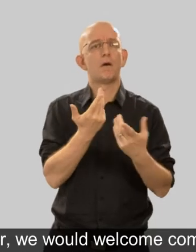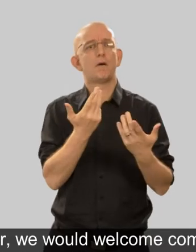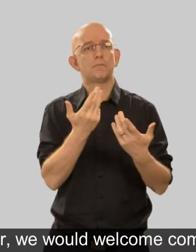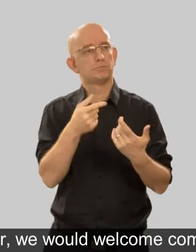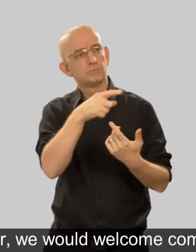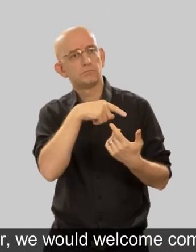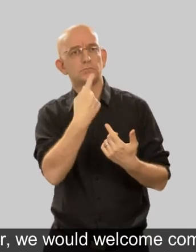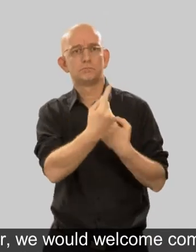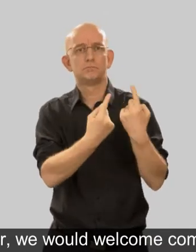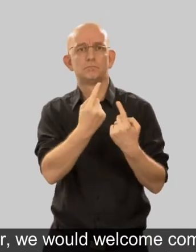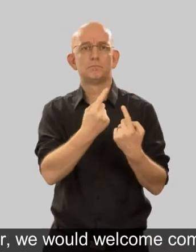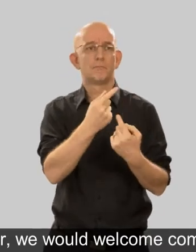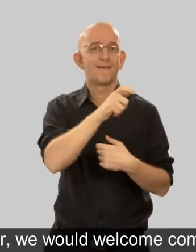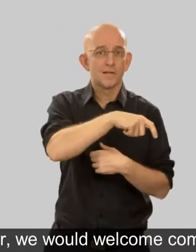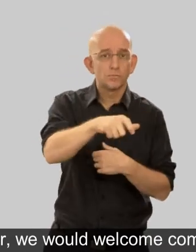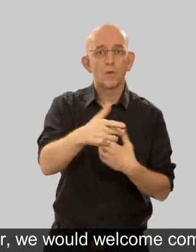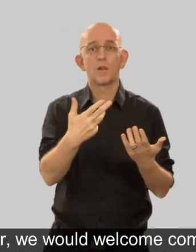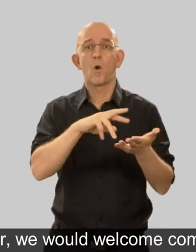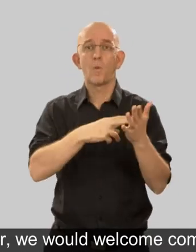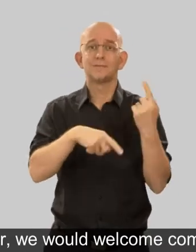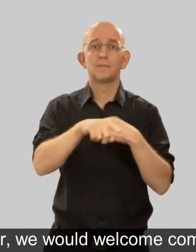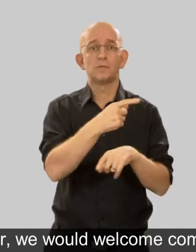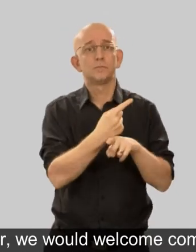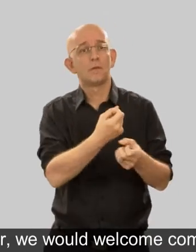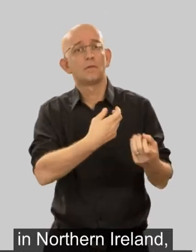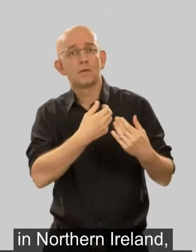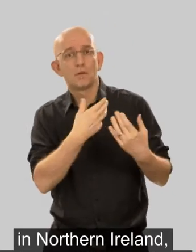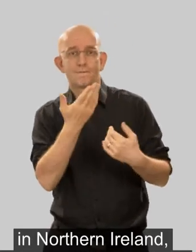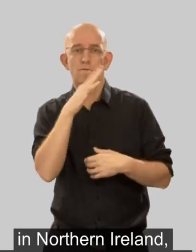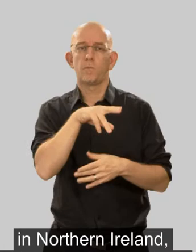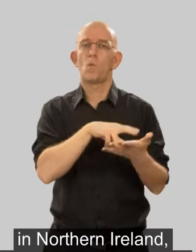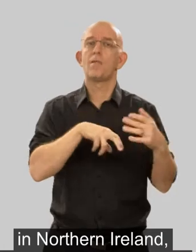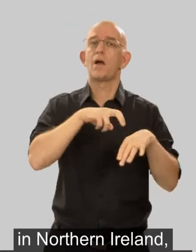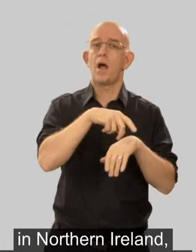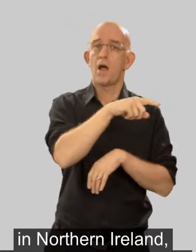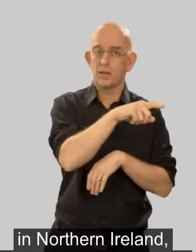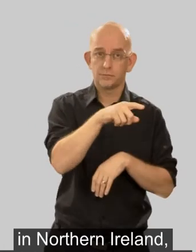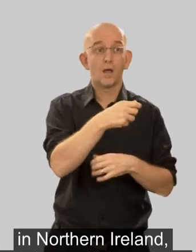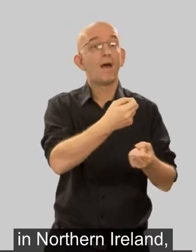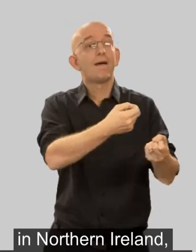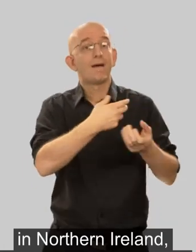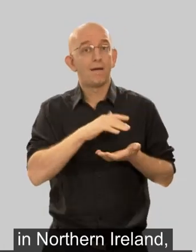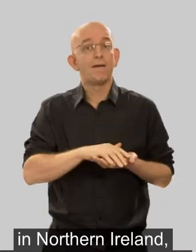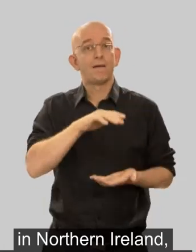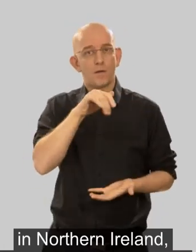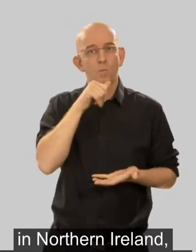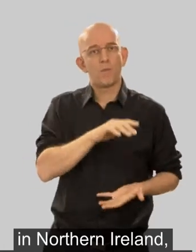However, we would welcome comments from individuals and organisations in Northern Ireland, which we will then